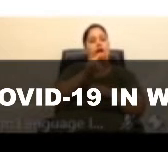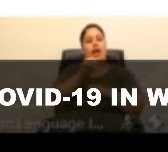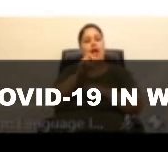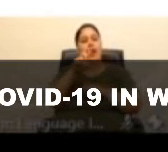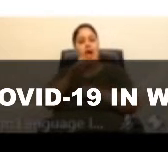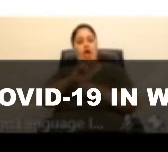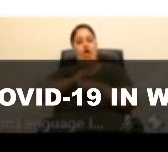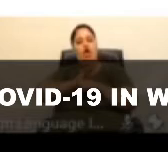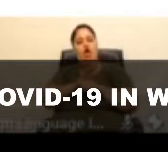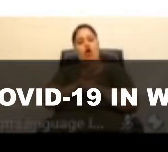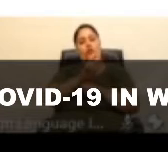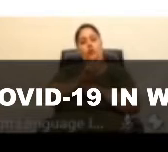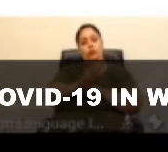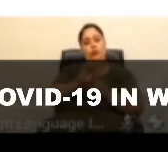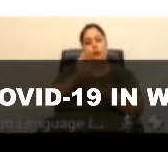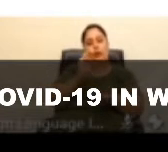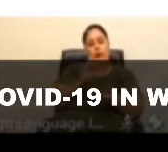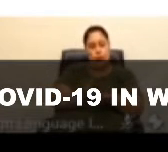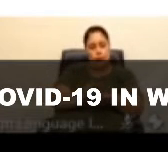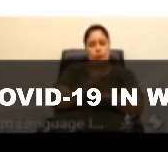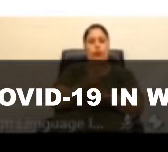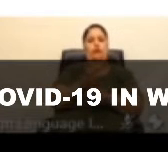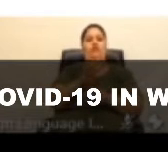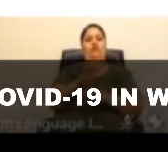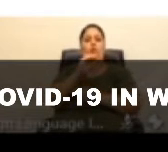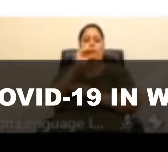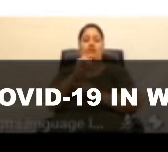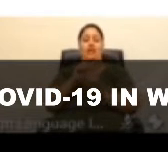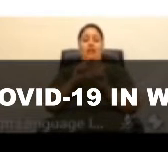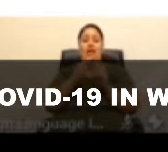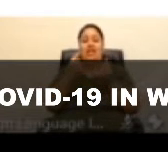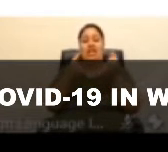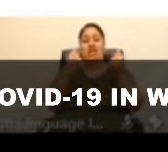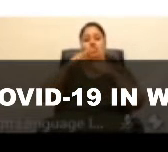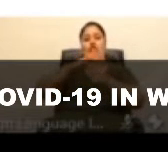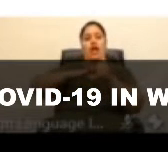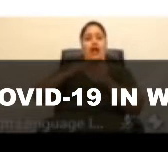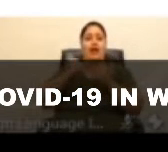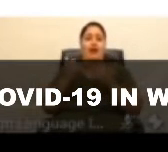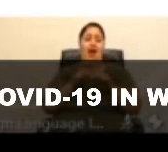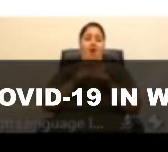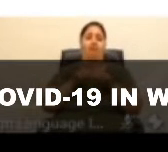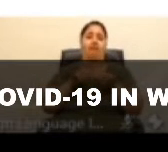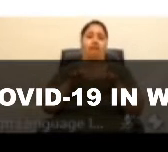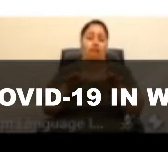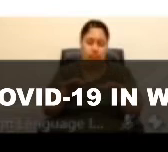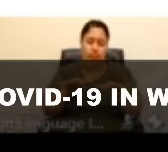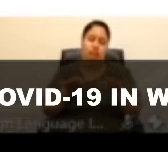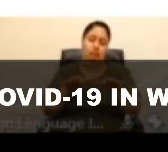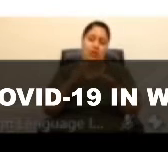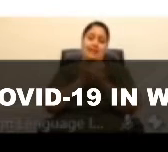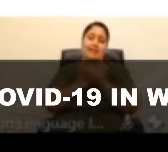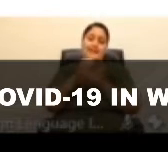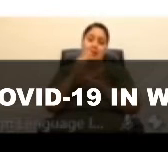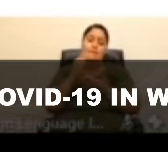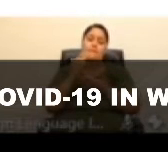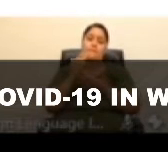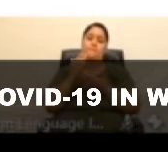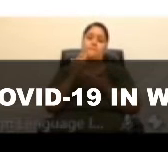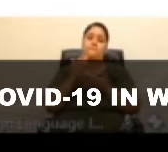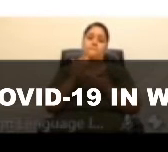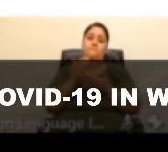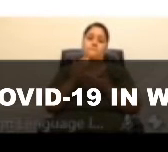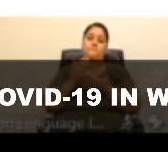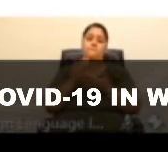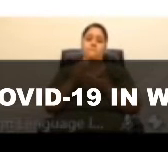by 24%, that really every area is now affected, and that in certain of the effluent